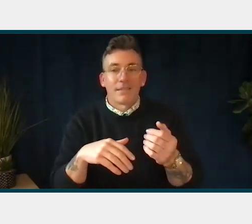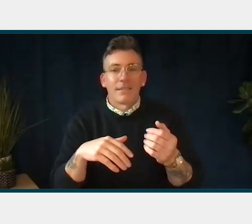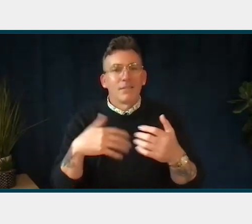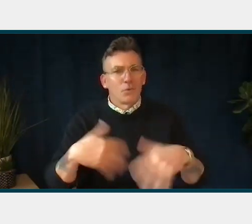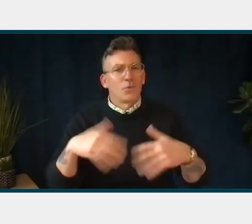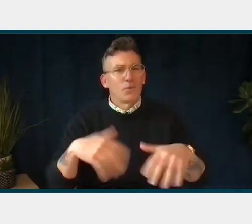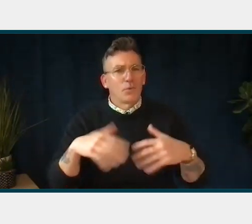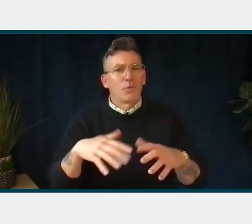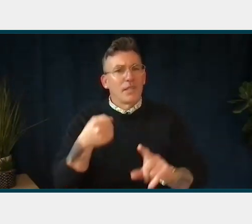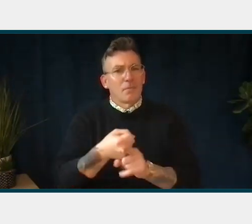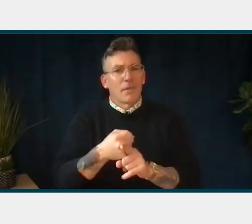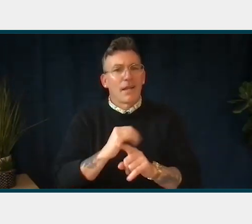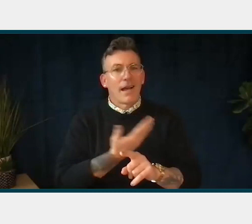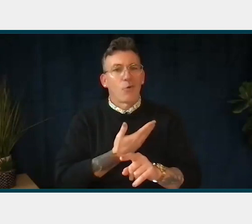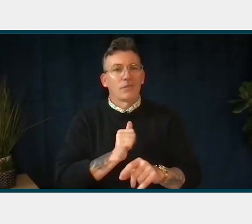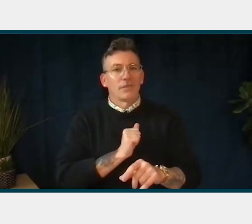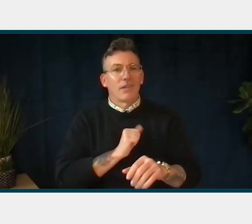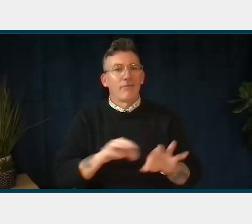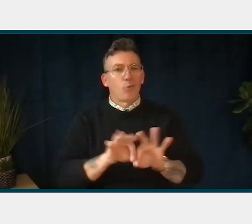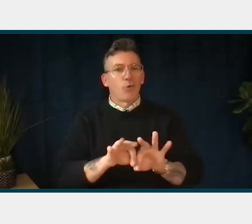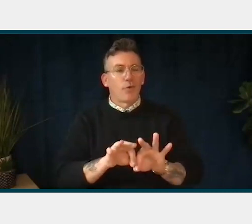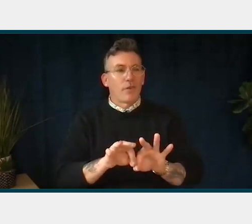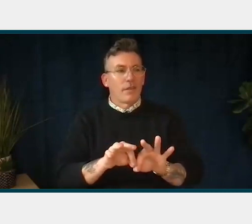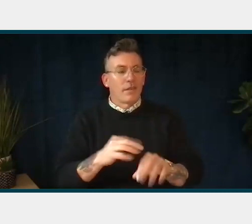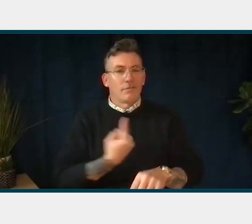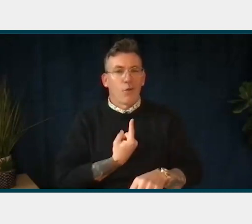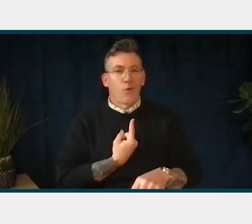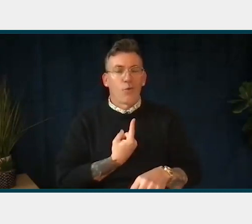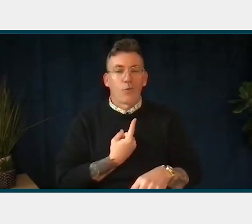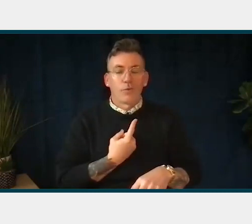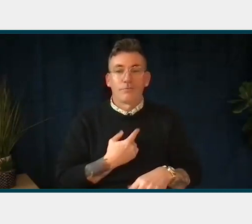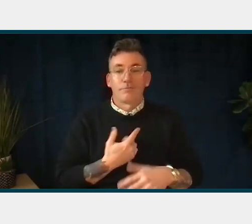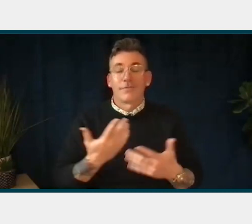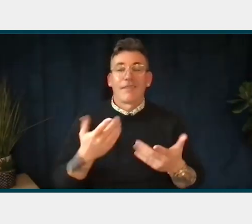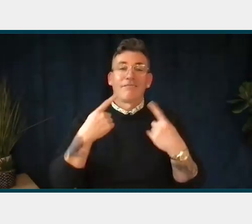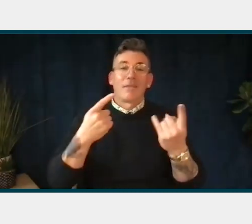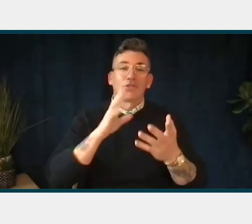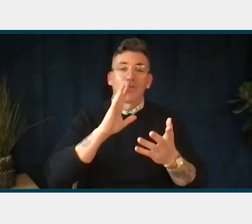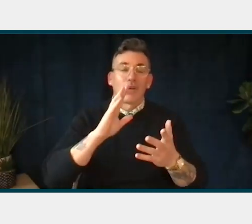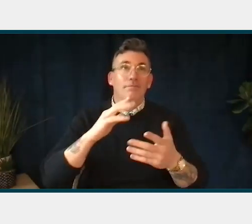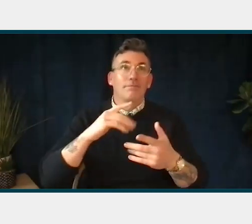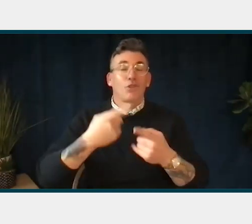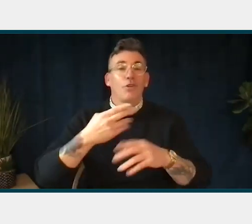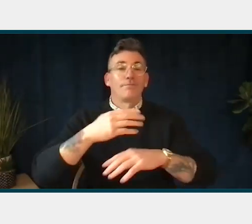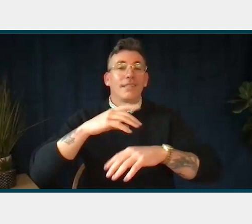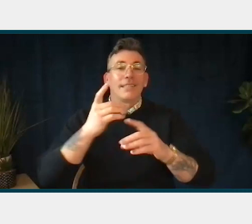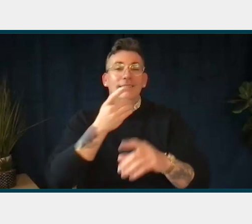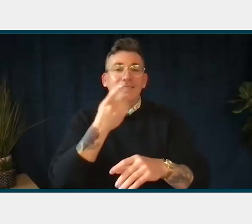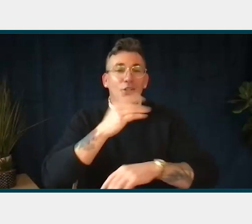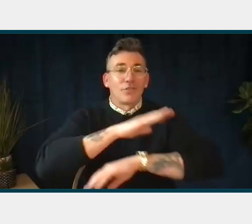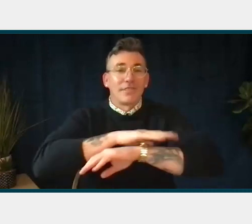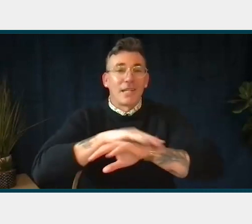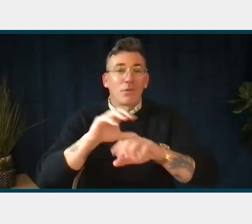holding your breath until you can reach the surface again. And that really impacts our self-worth. It causes this feeling